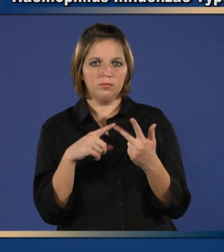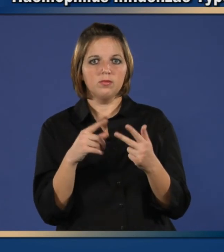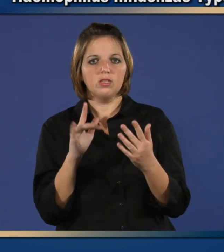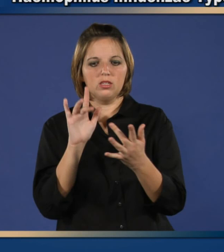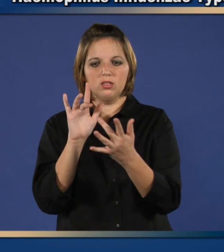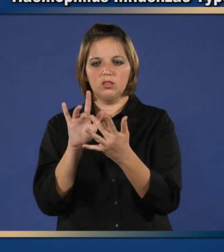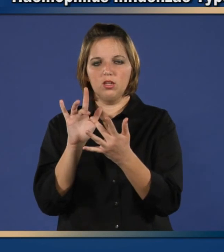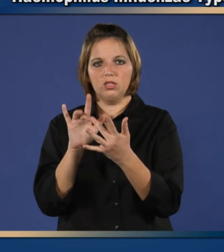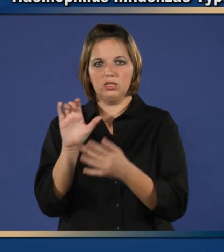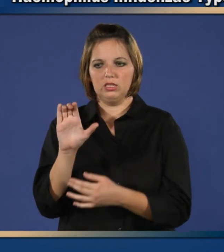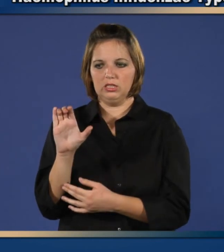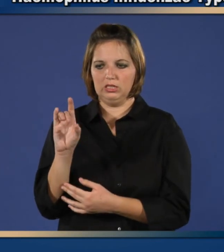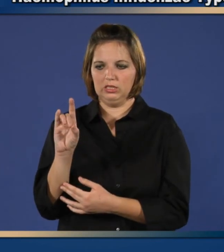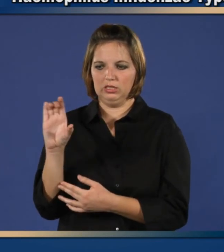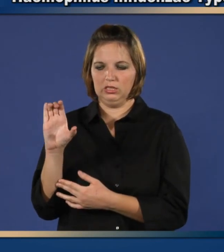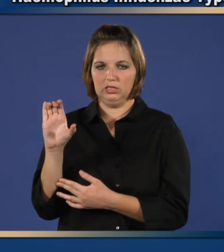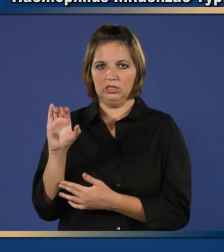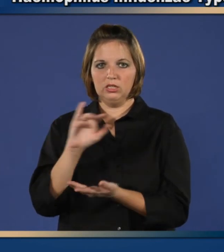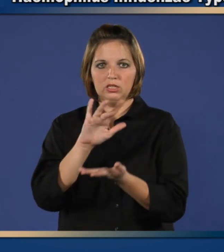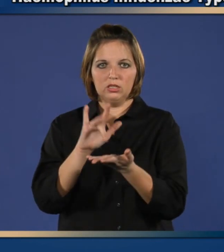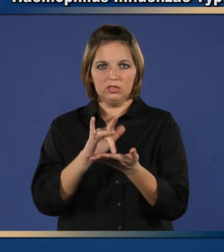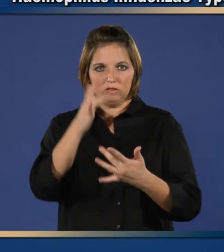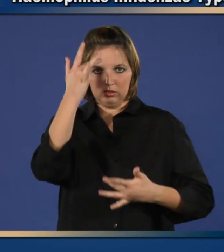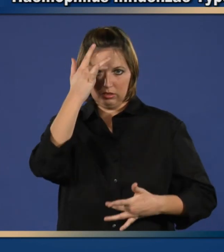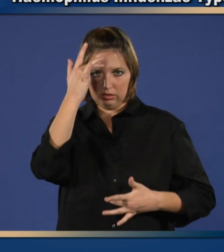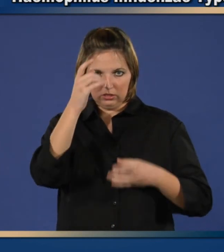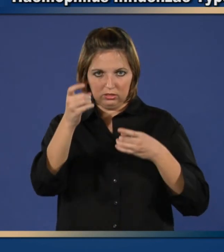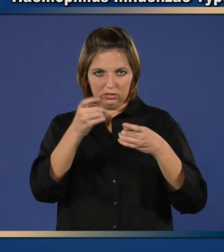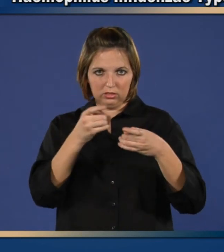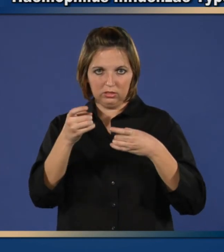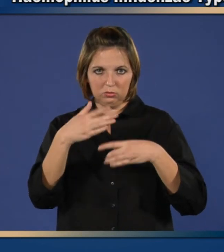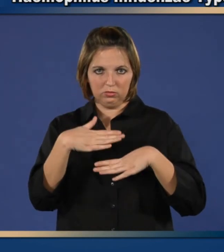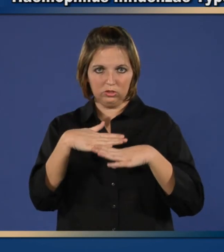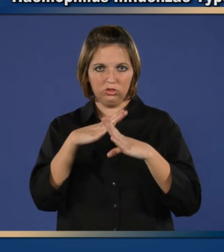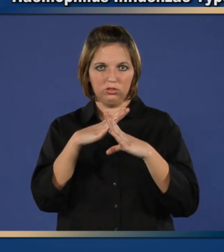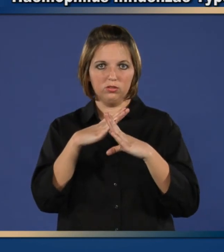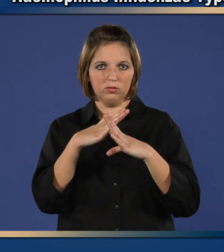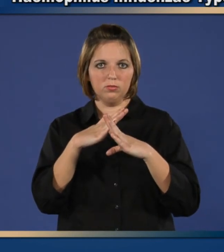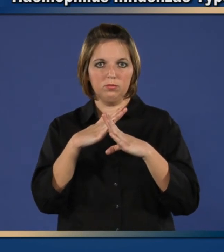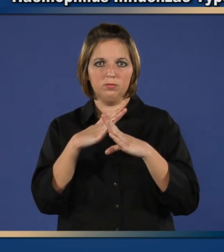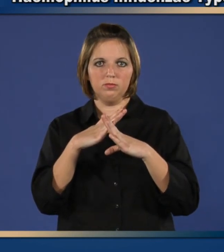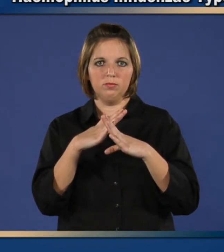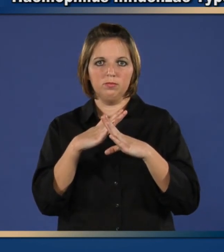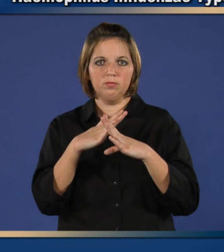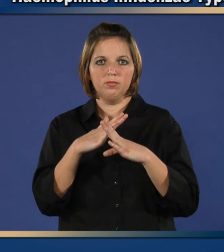Contact the Centers for Disease Control and Prevention, or CDC.